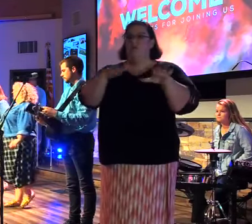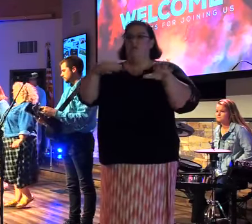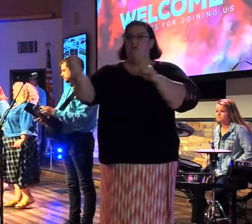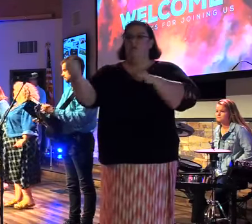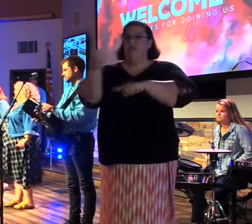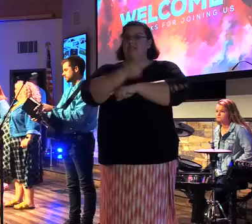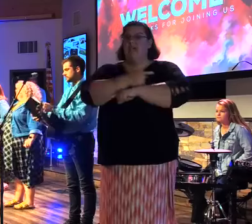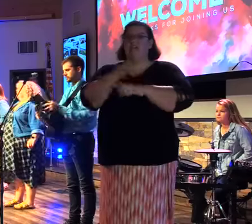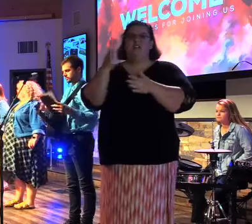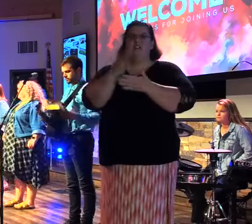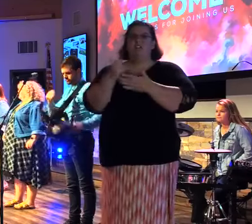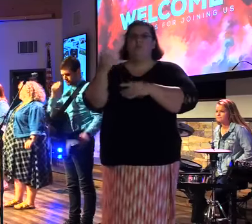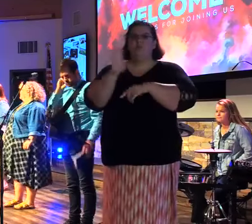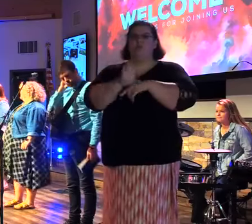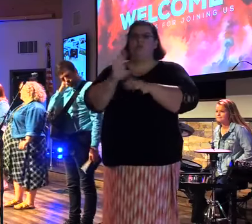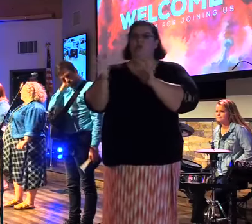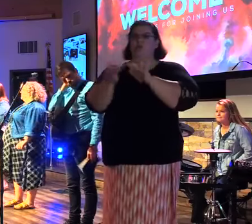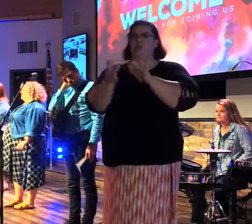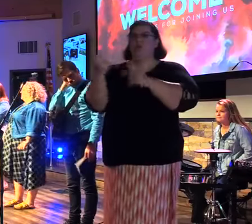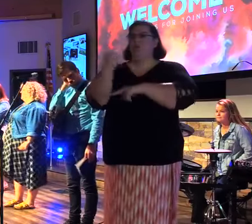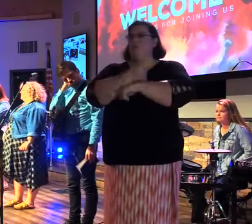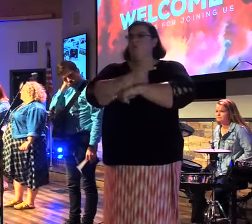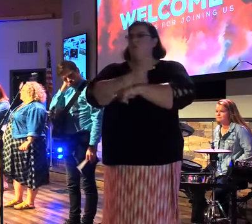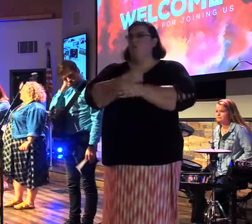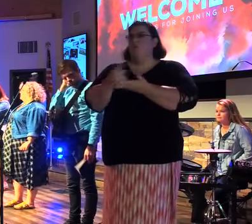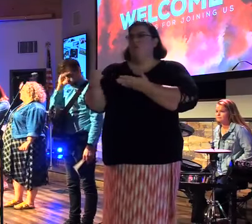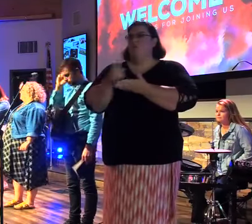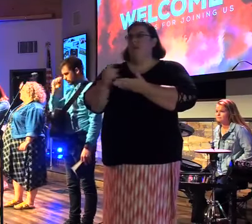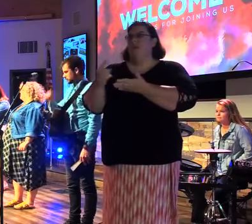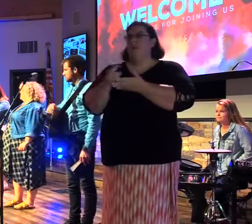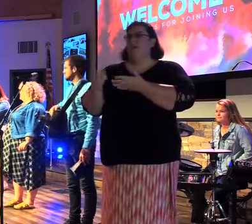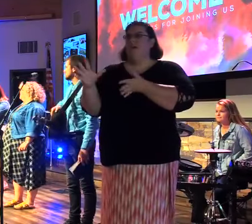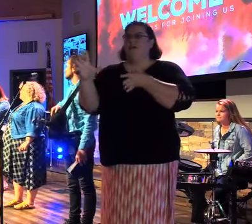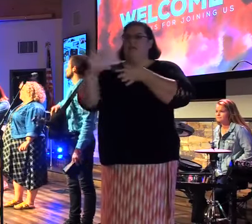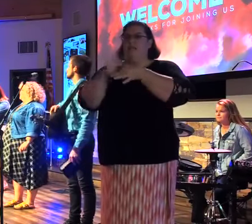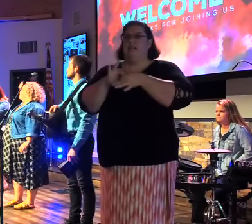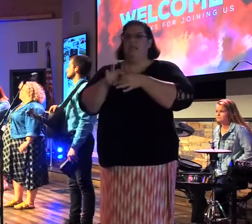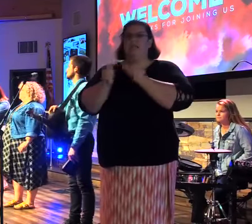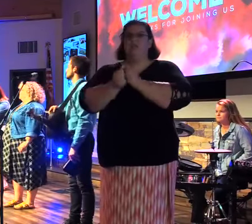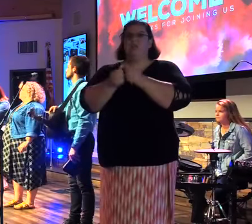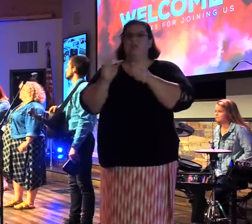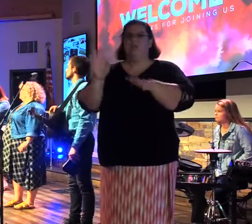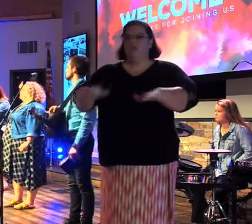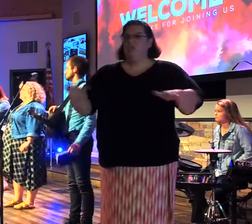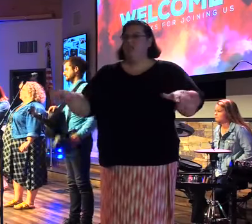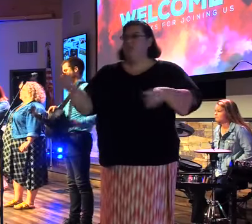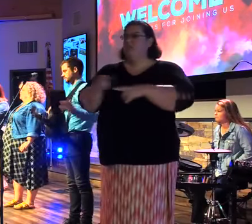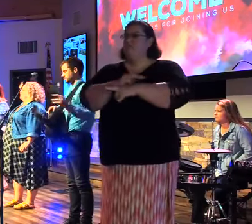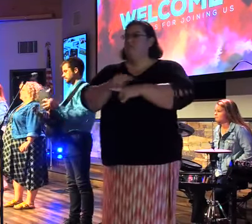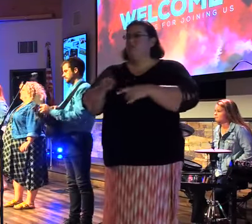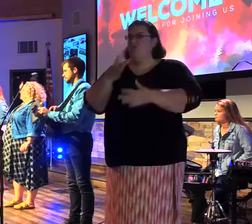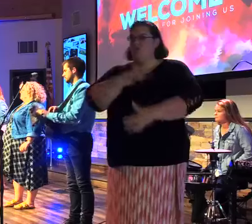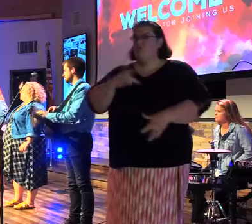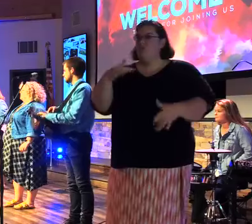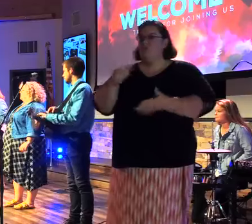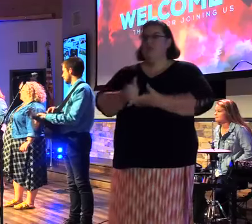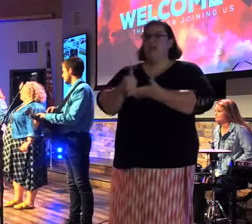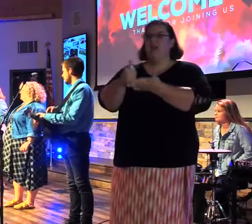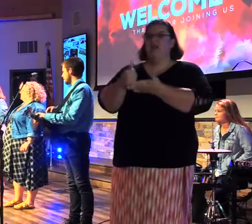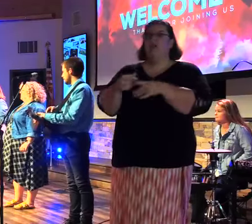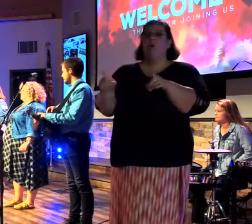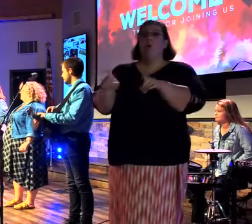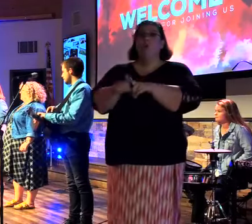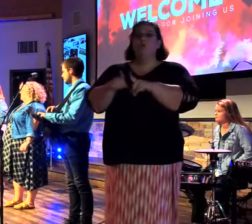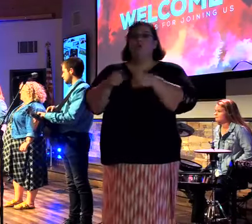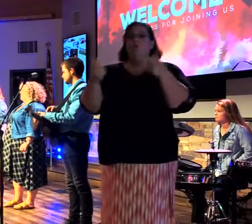will contact you this week about getting you plugged in and a time and a day to serve there. We definitely appreciate the help. And then also what we want